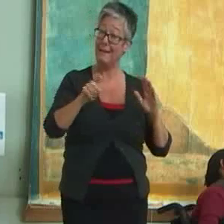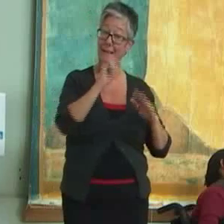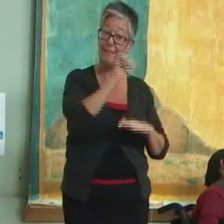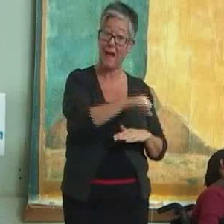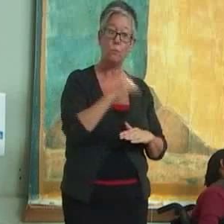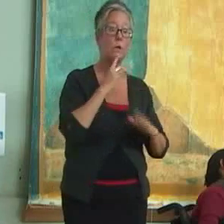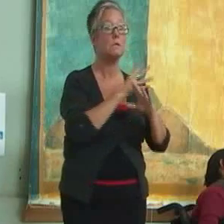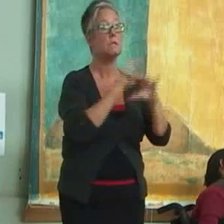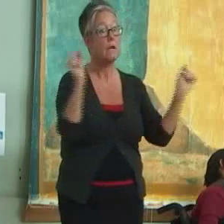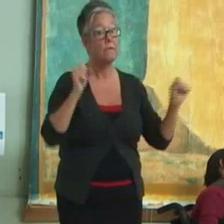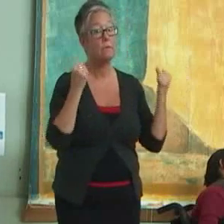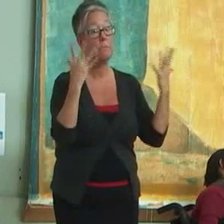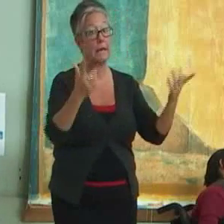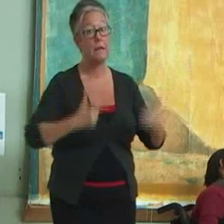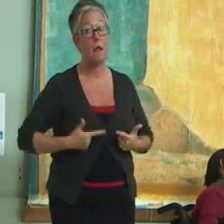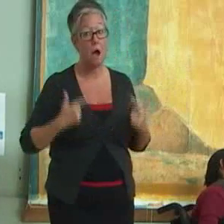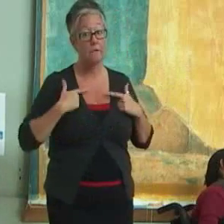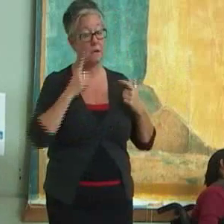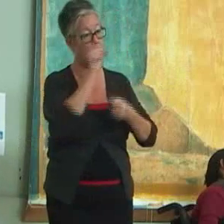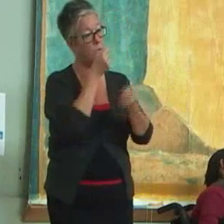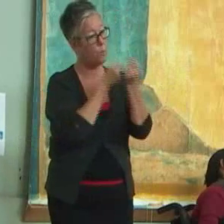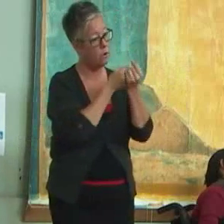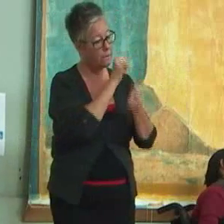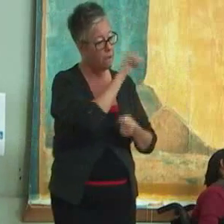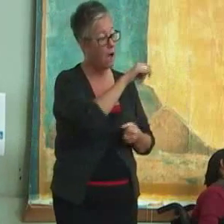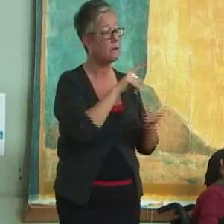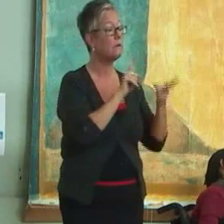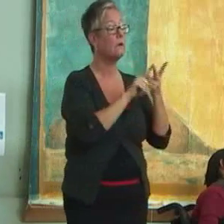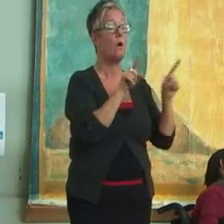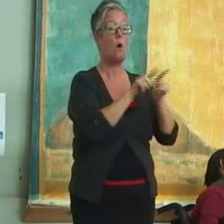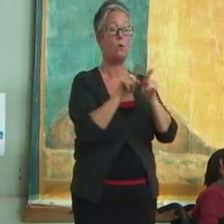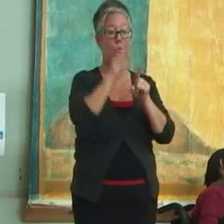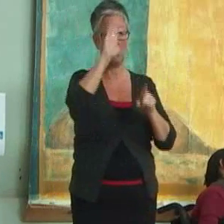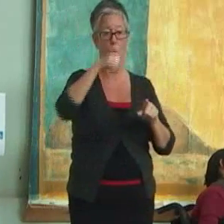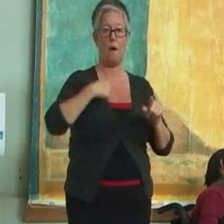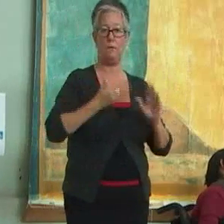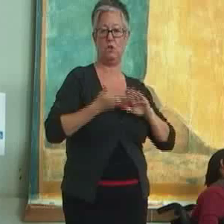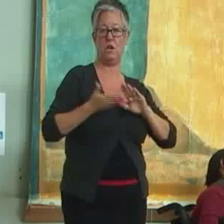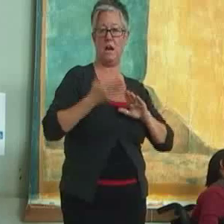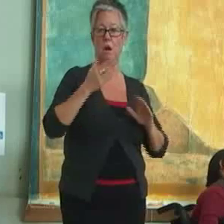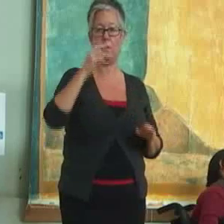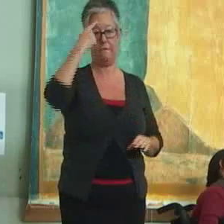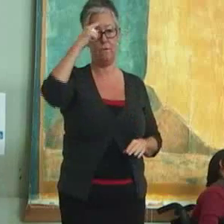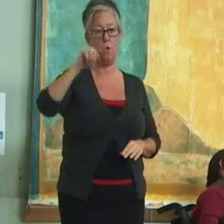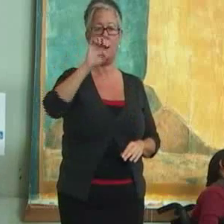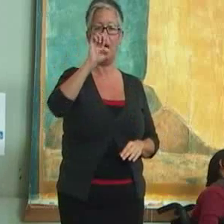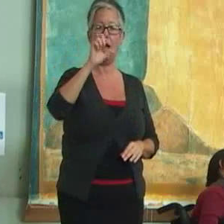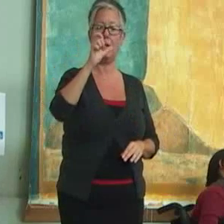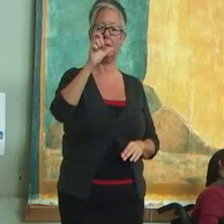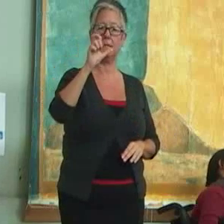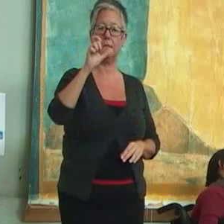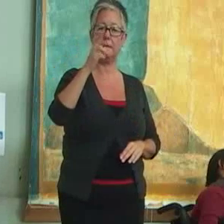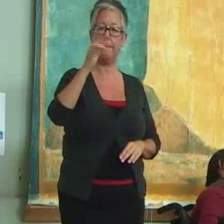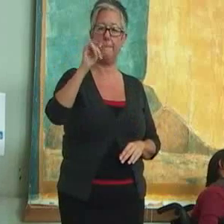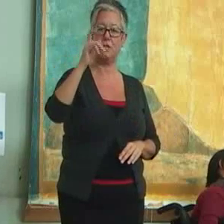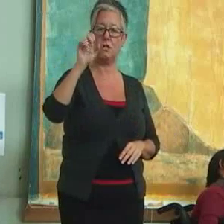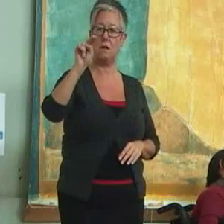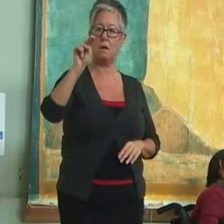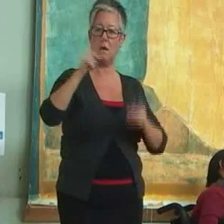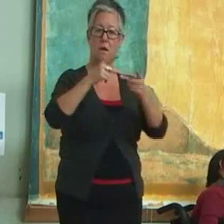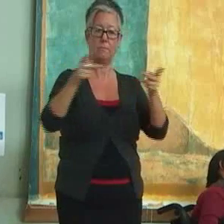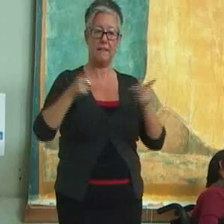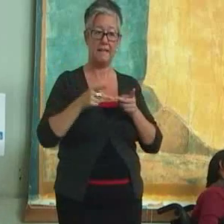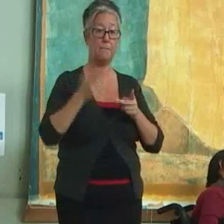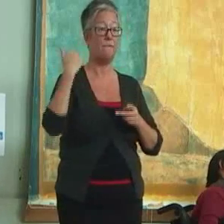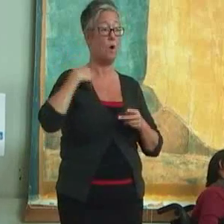saved a lot of lives, and I supported it. You should also know that I'm chair of Exhibition Place, where we have basically renovated old buildings, constructed